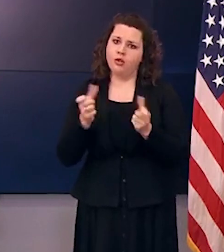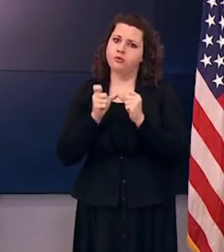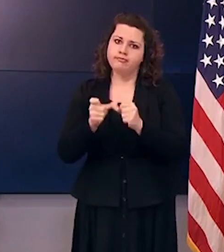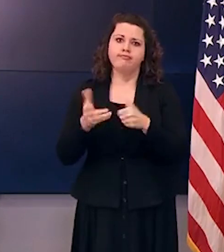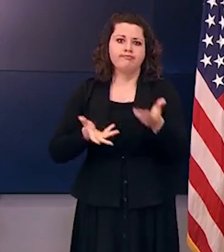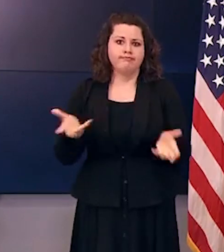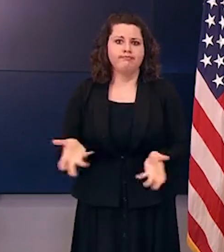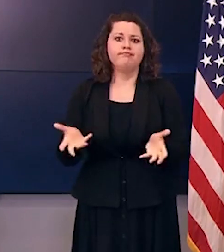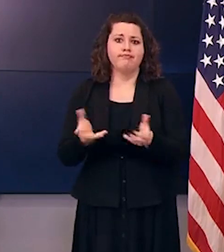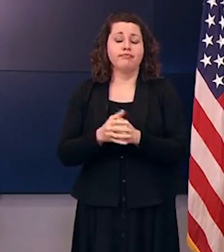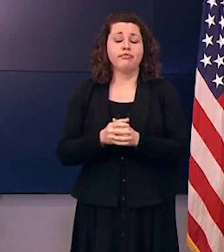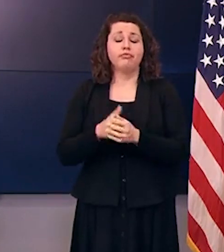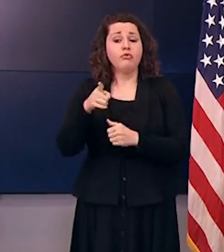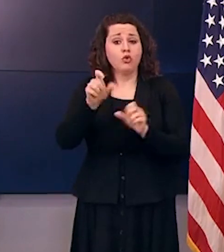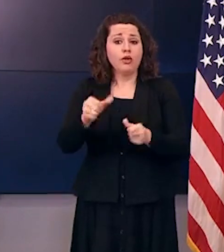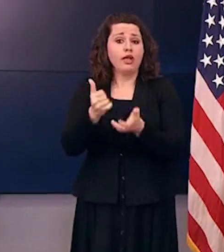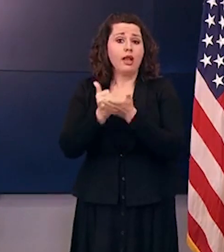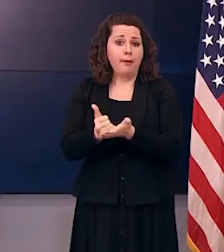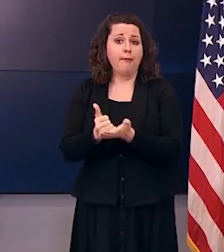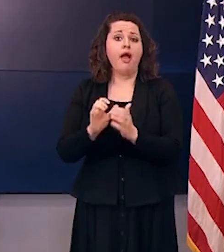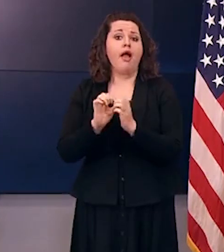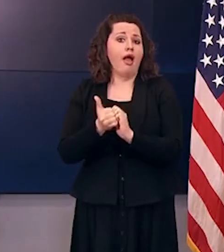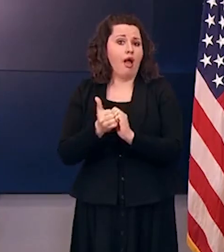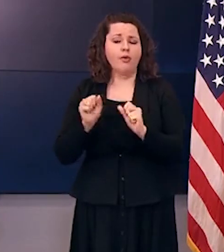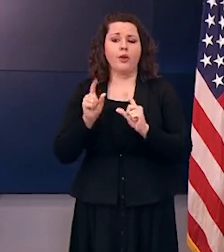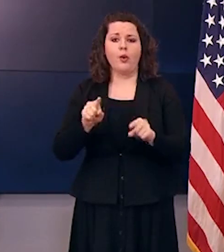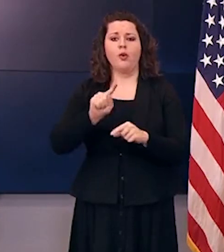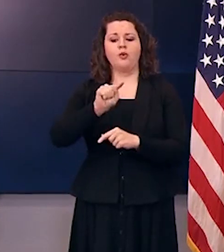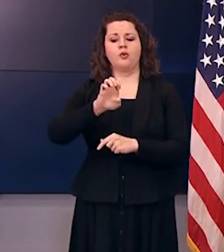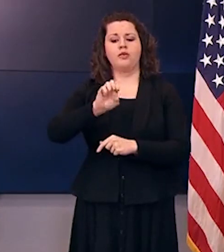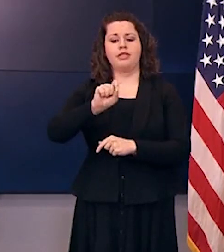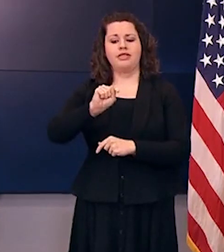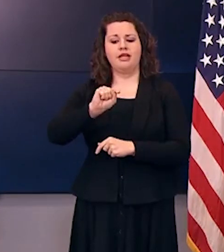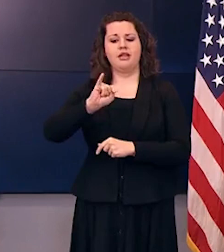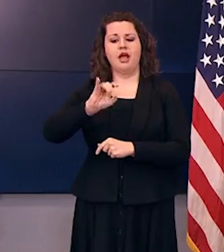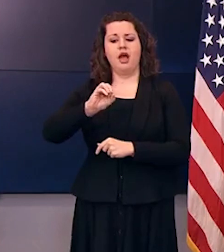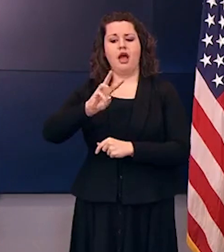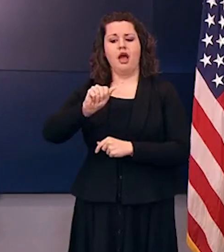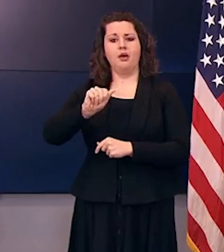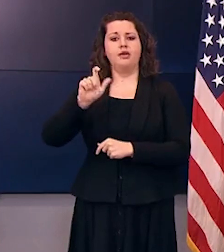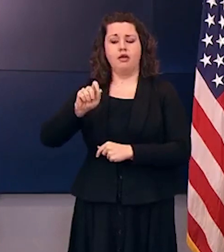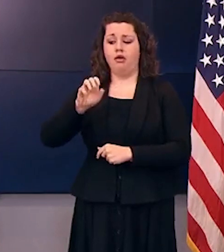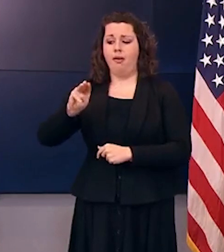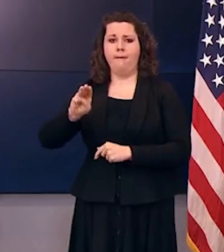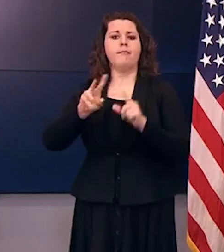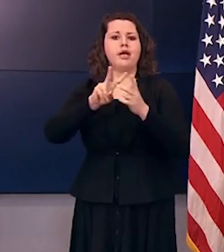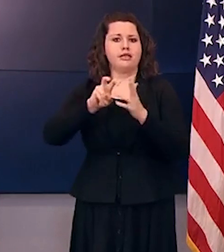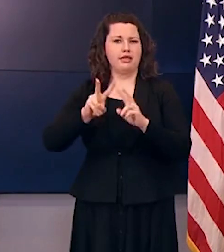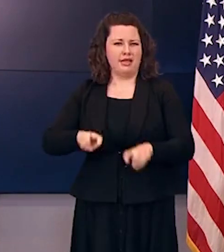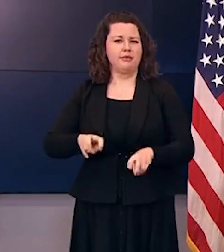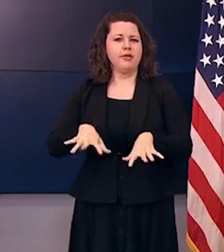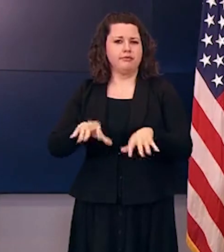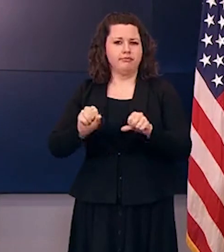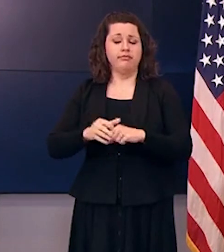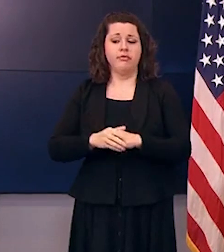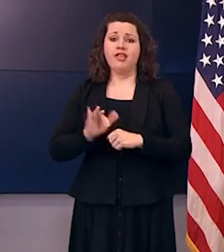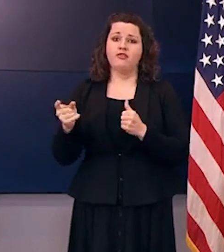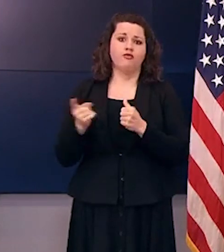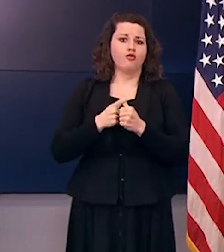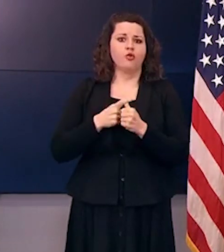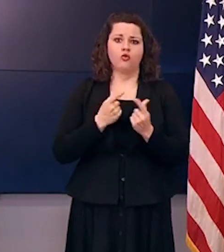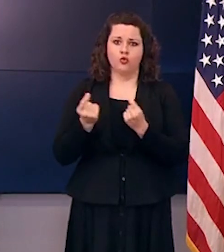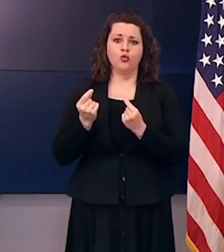going. And you can help by going to testiowa.com and taking the assessment. It's really the first step